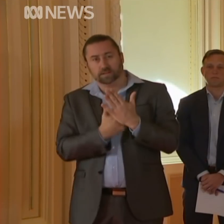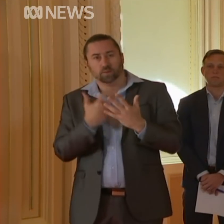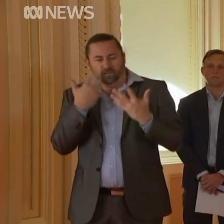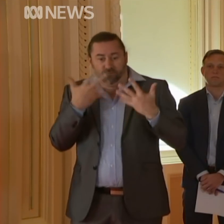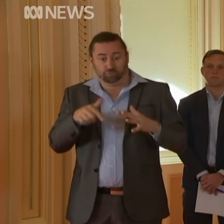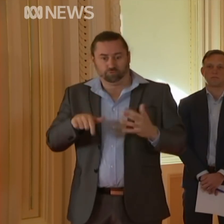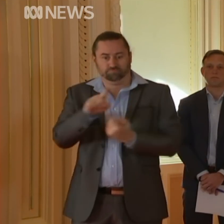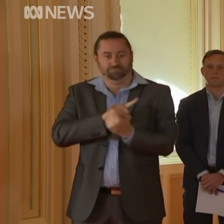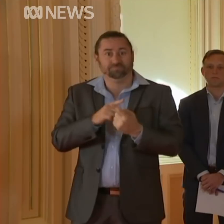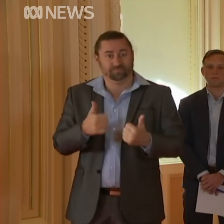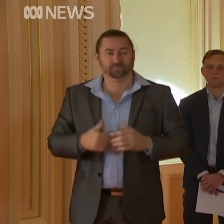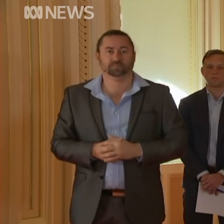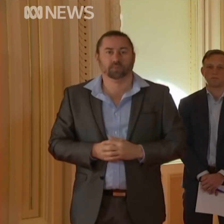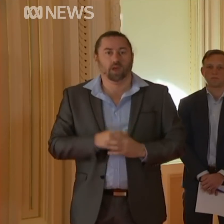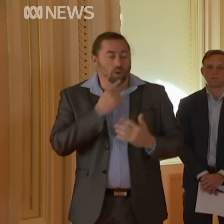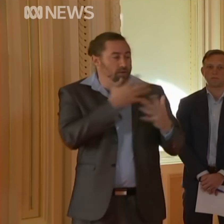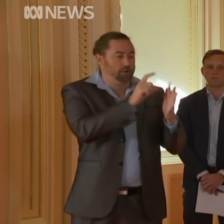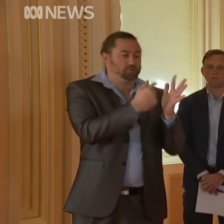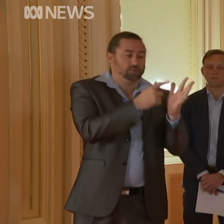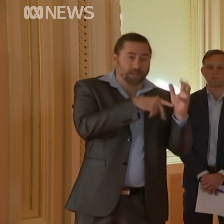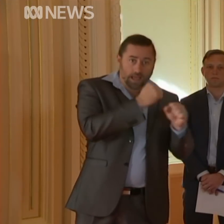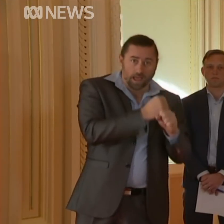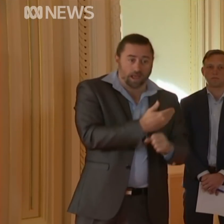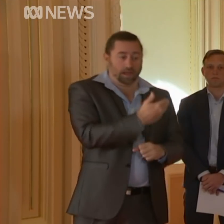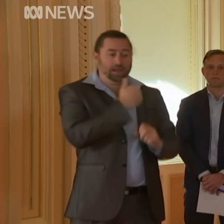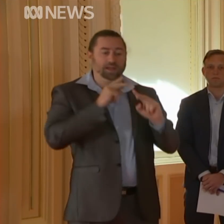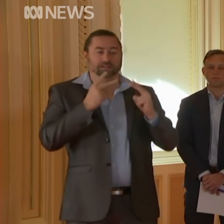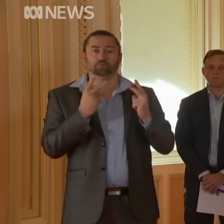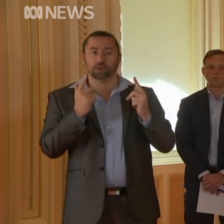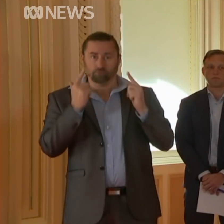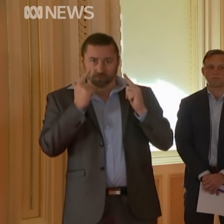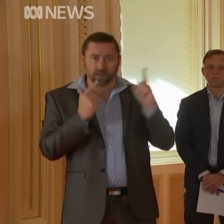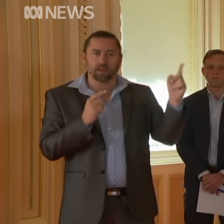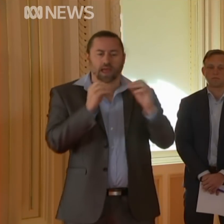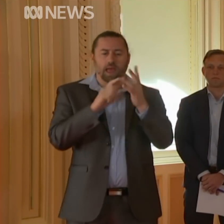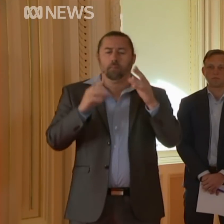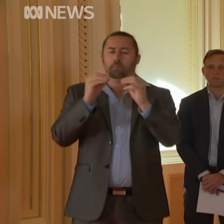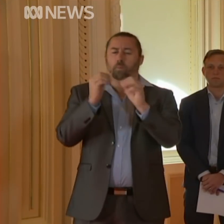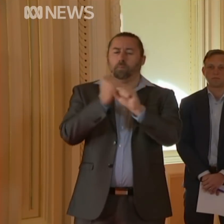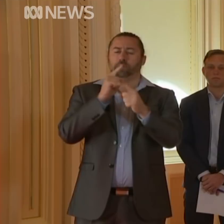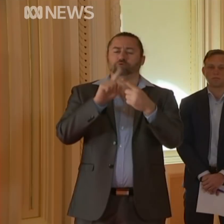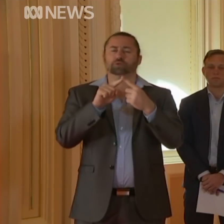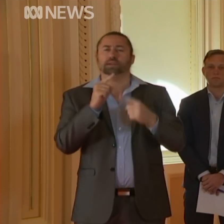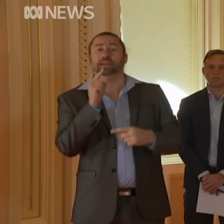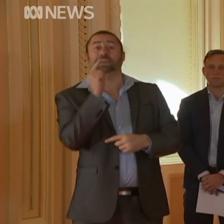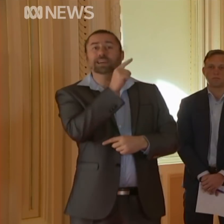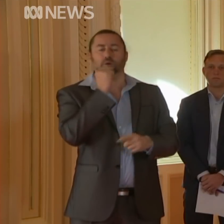Young and then the Deputy Premier, and then of course you'll hear from Bob G, our Director General from Youth Justice, and our State